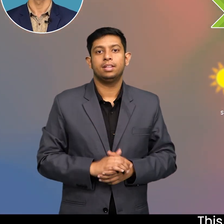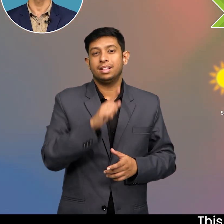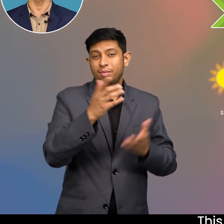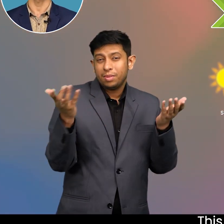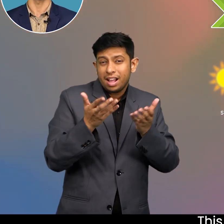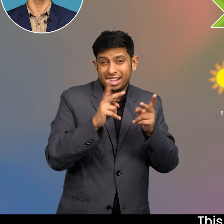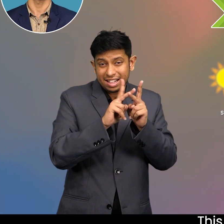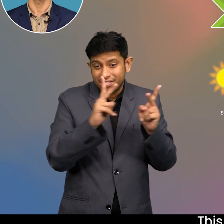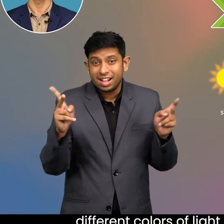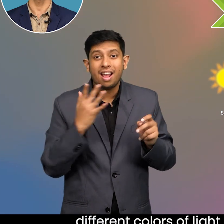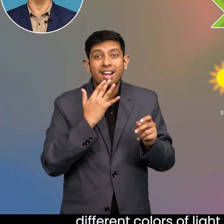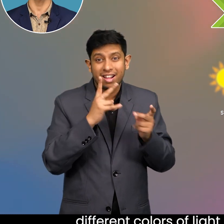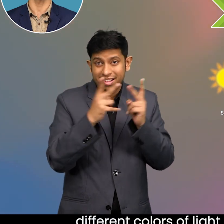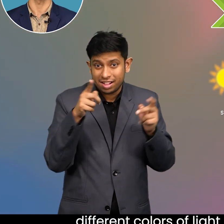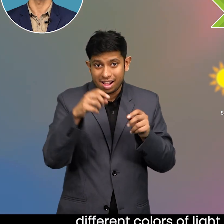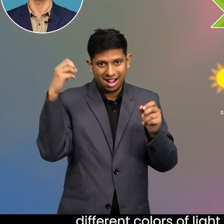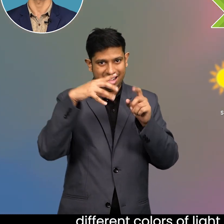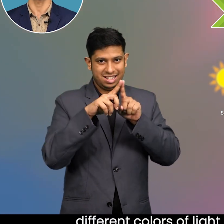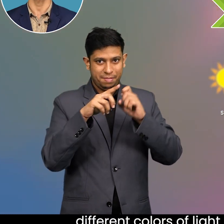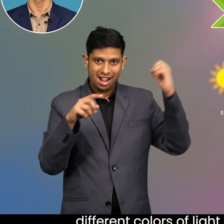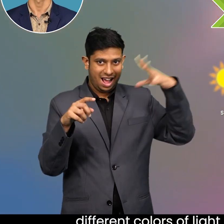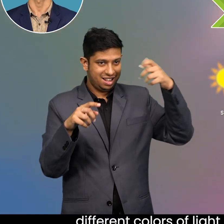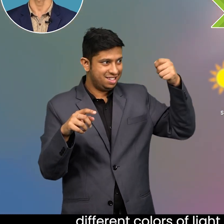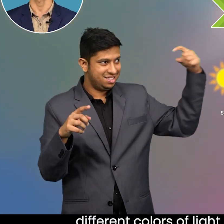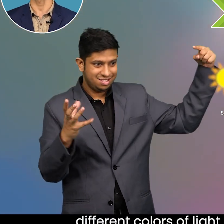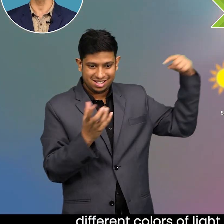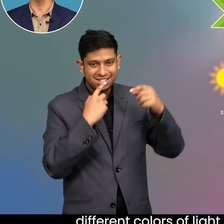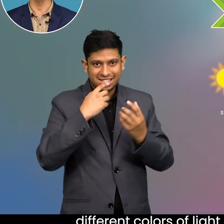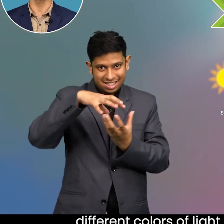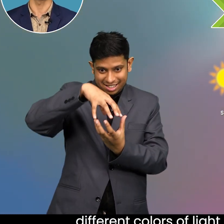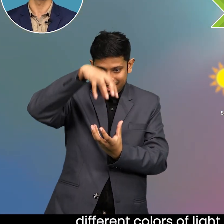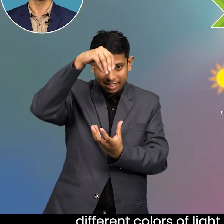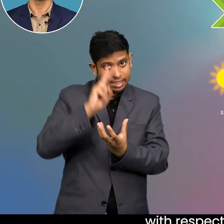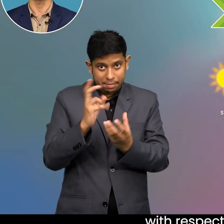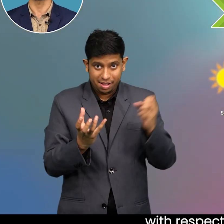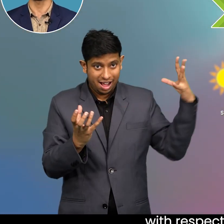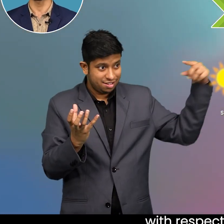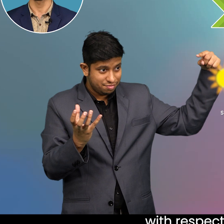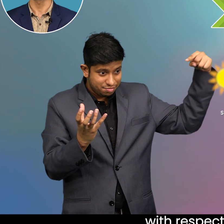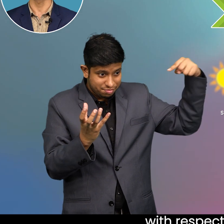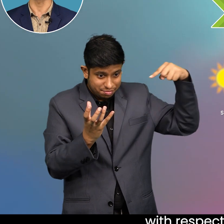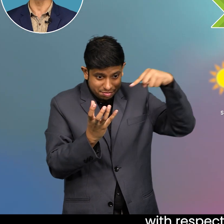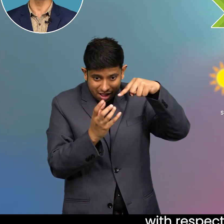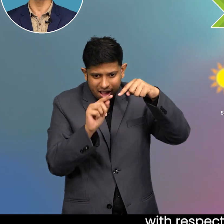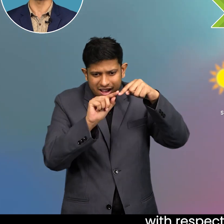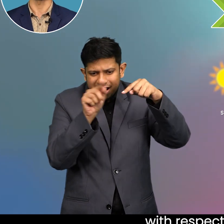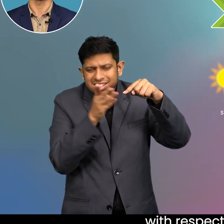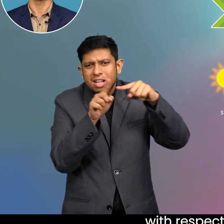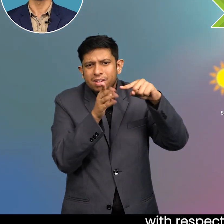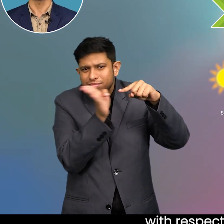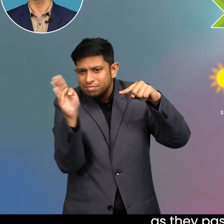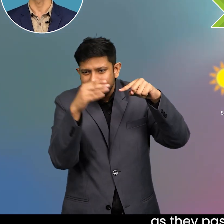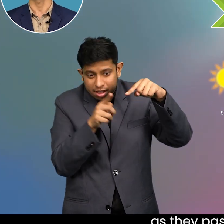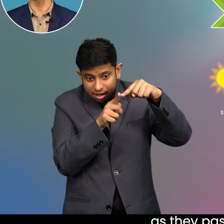This is because different colours of light bend through different angles with respect to the incident ray